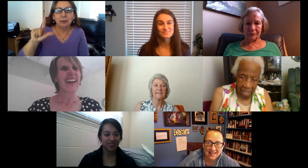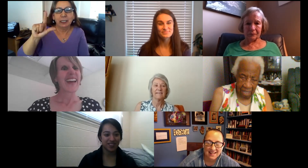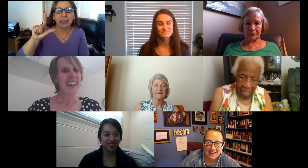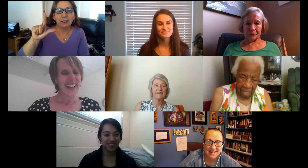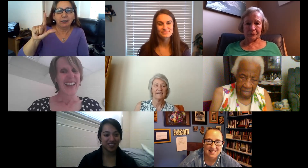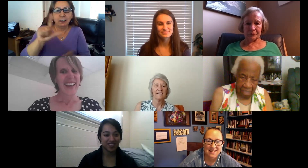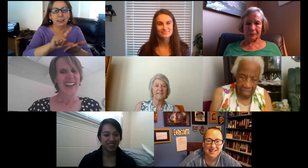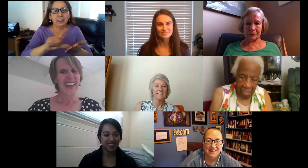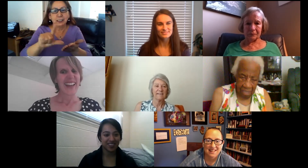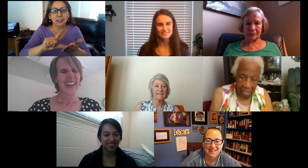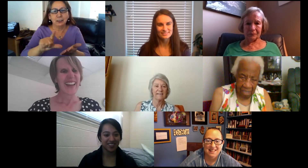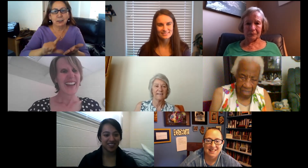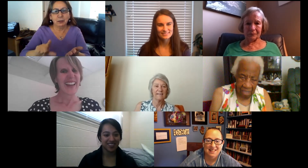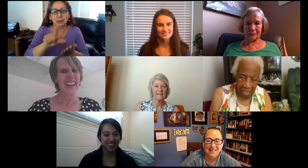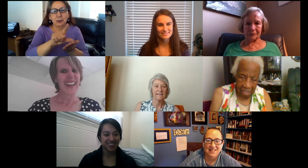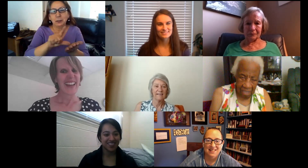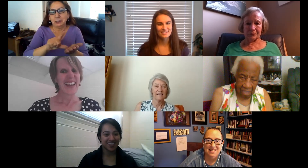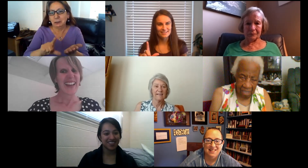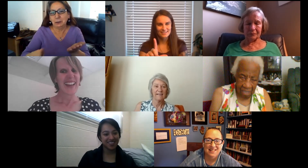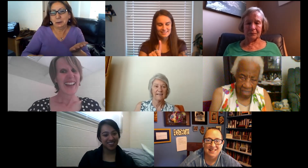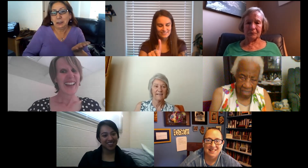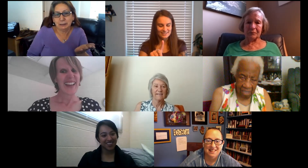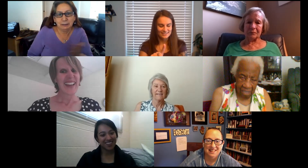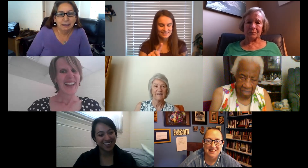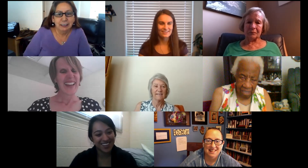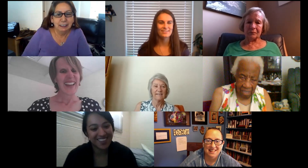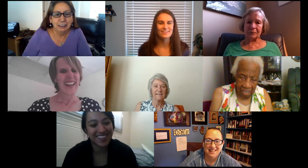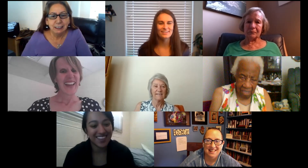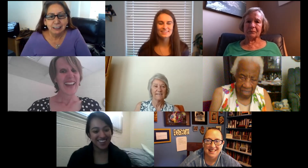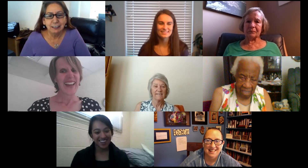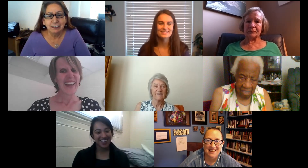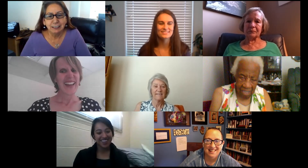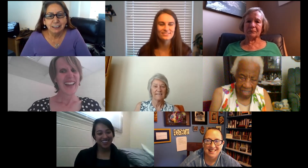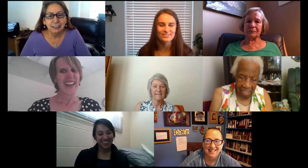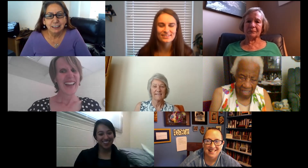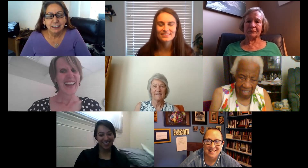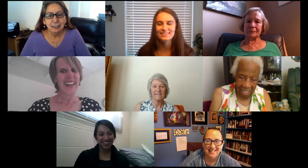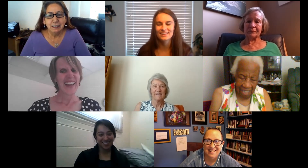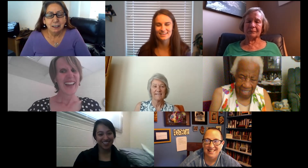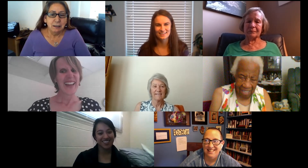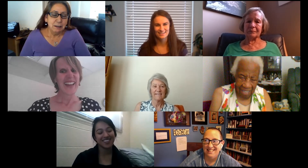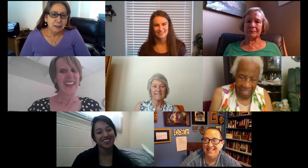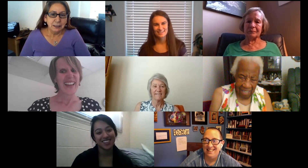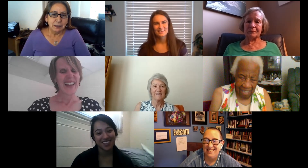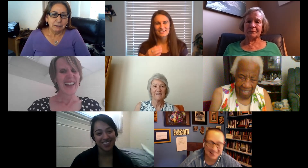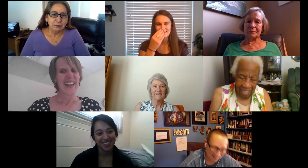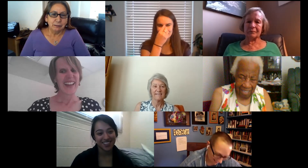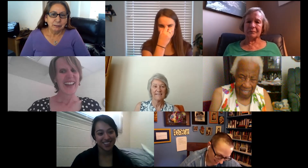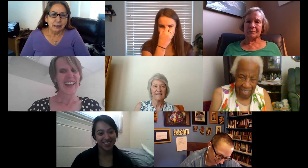an L. This is we can use Louis. Aw, that's so cool. So,